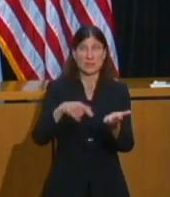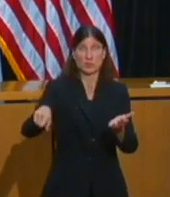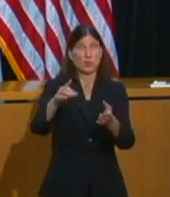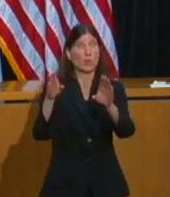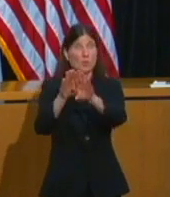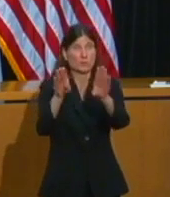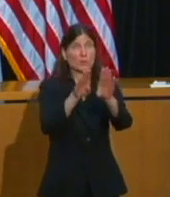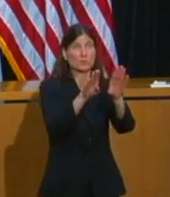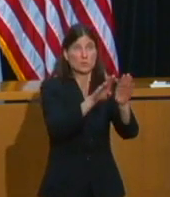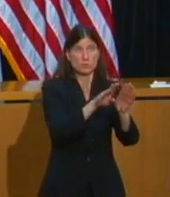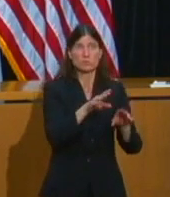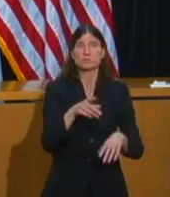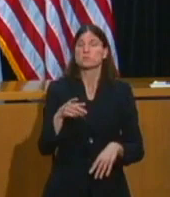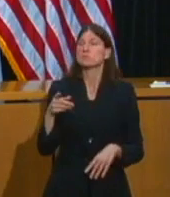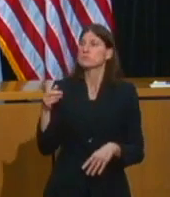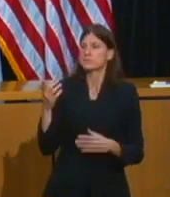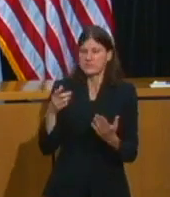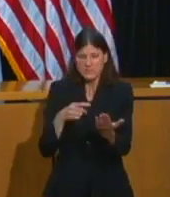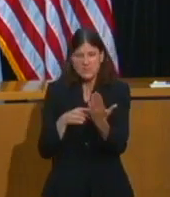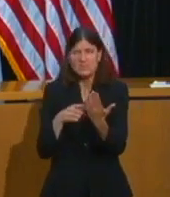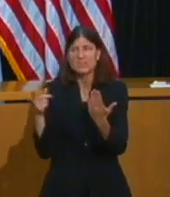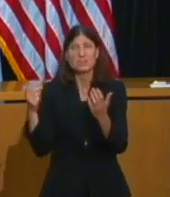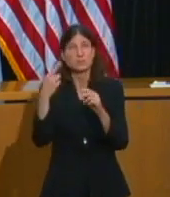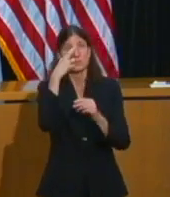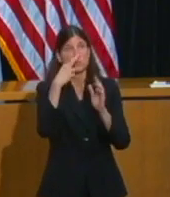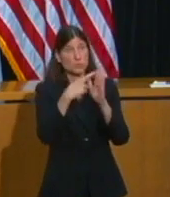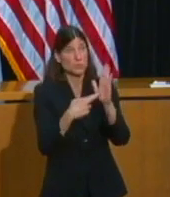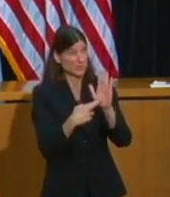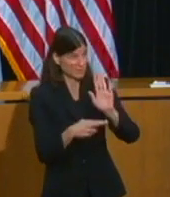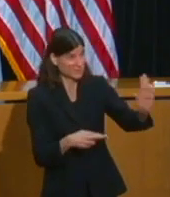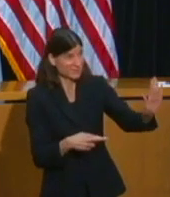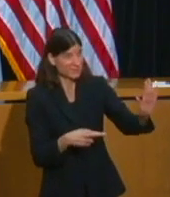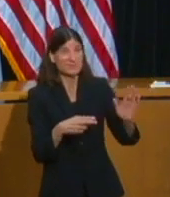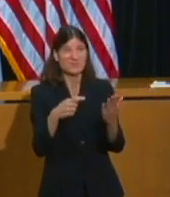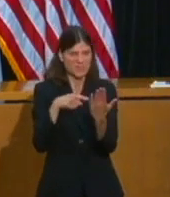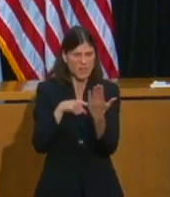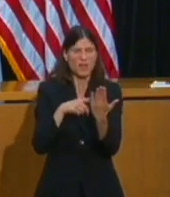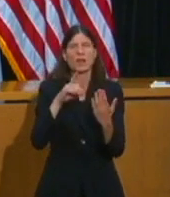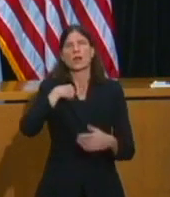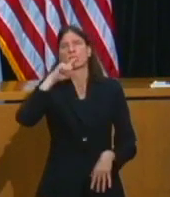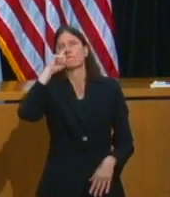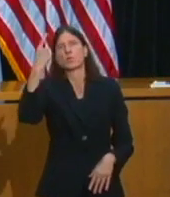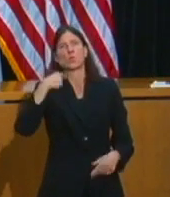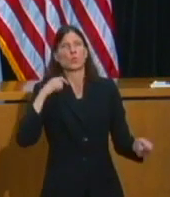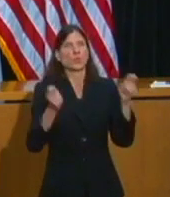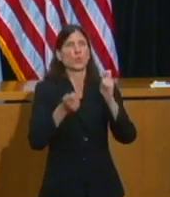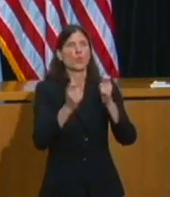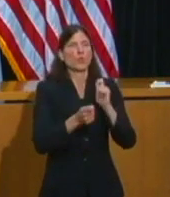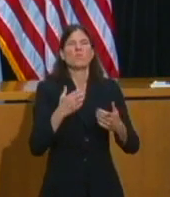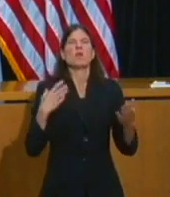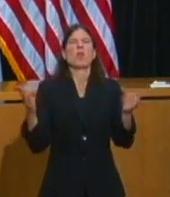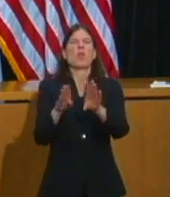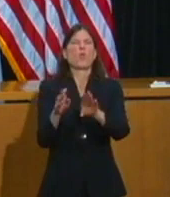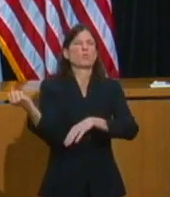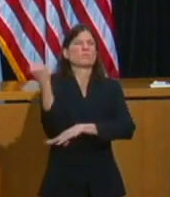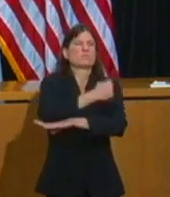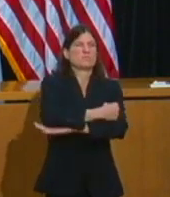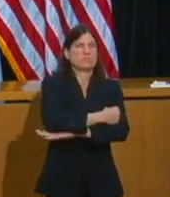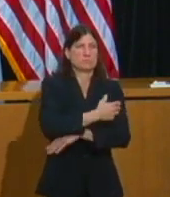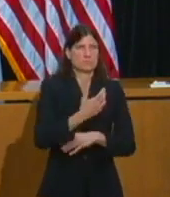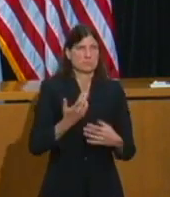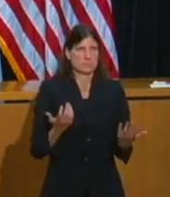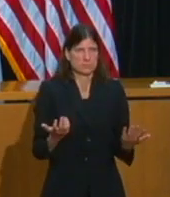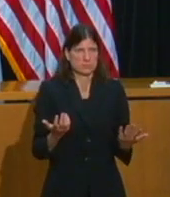many of the parents might not send their kids back, they'll have to go out of business because there's just not enough kids to